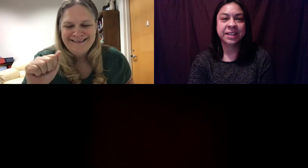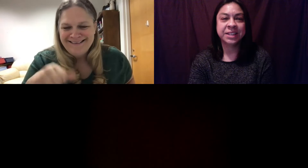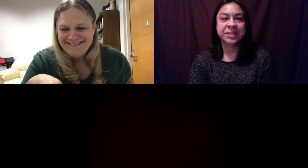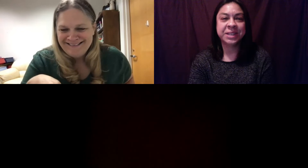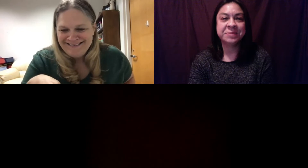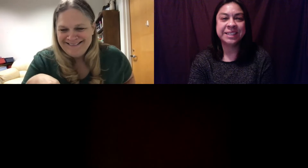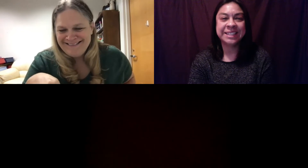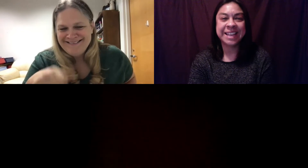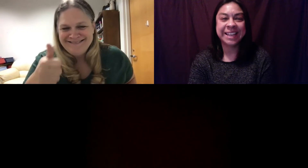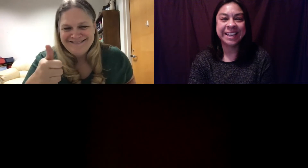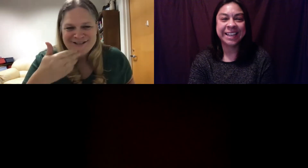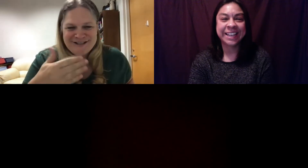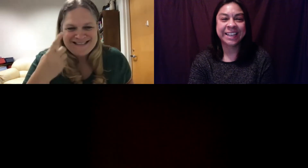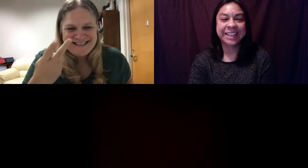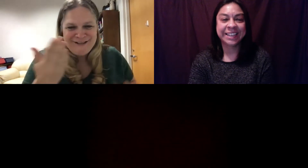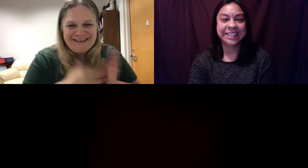I do see you, Melissa.